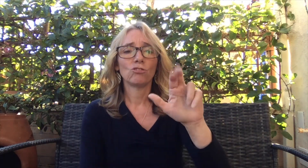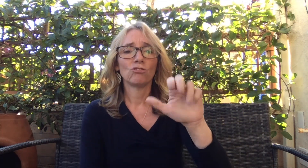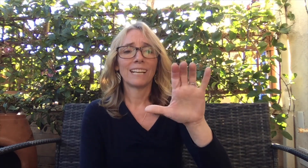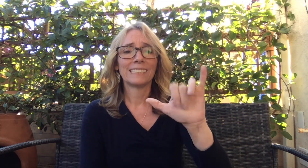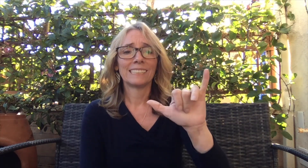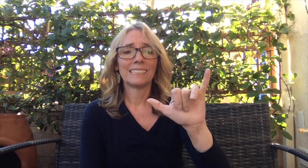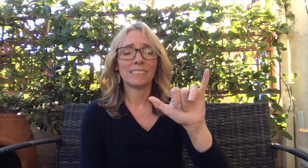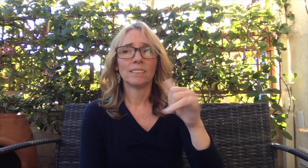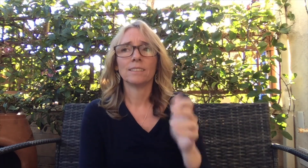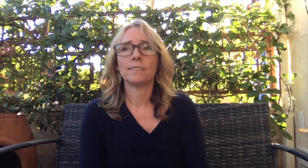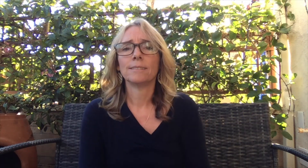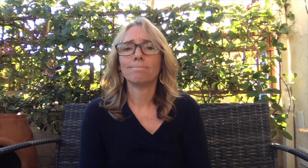cultural literacy.